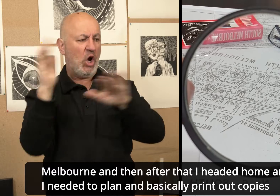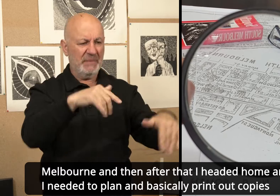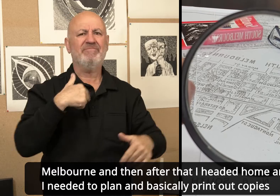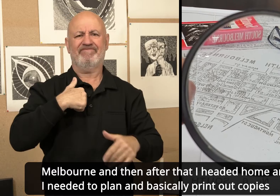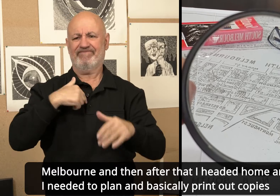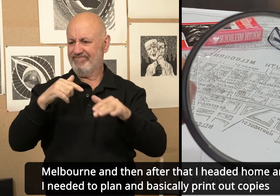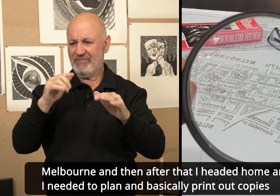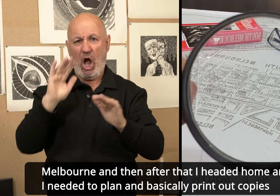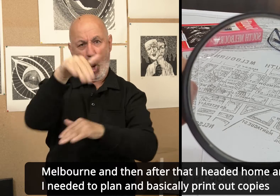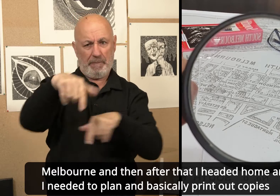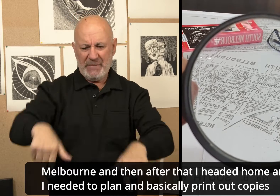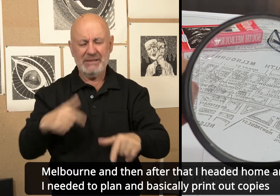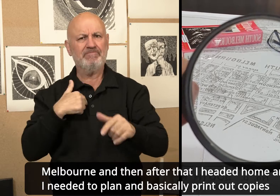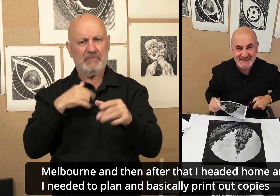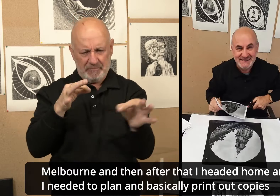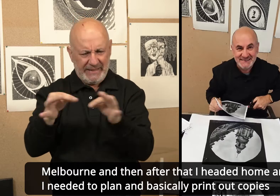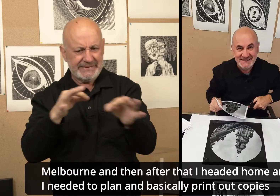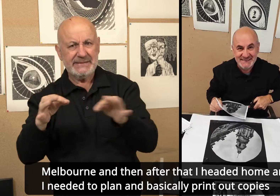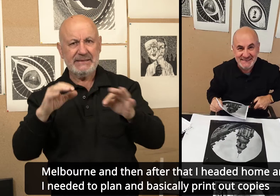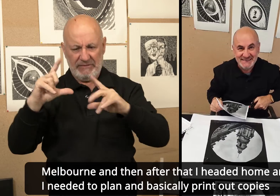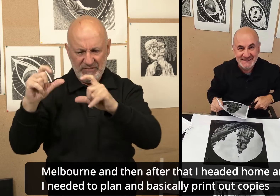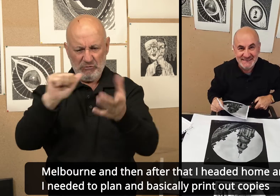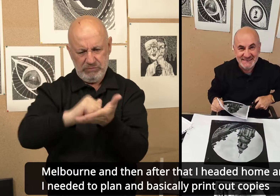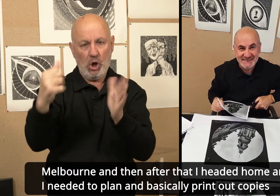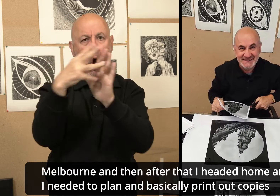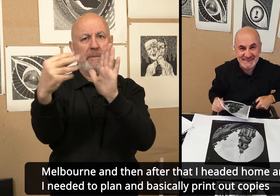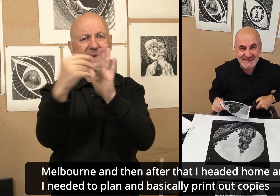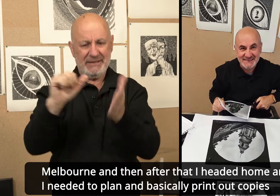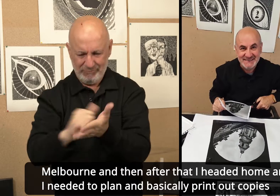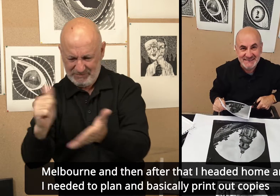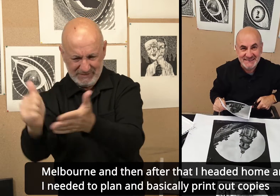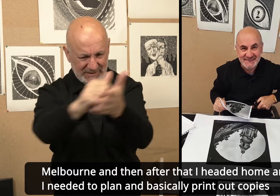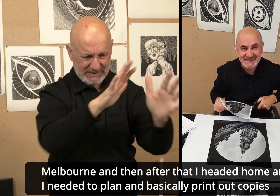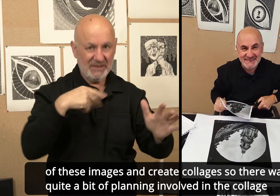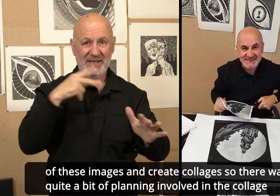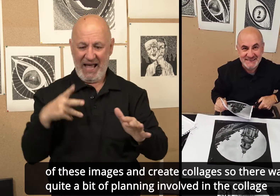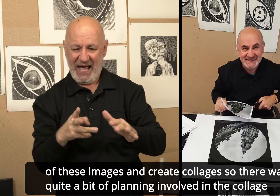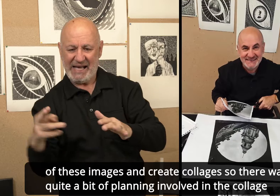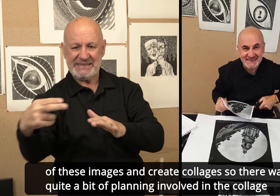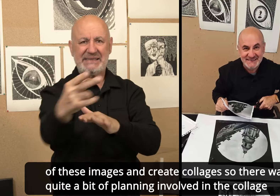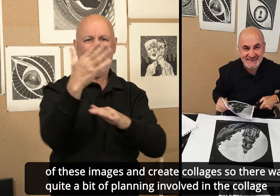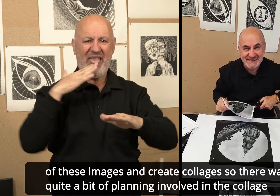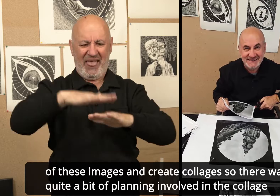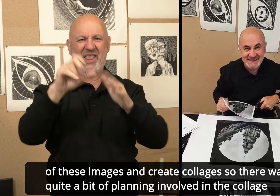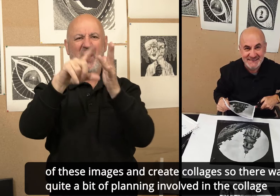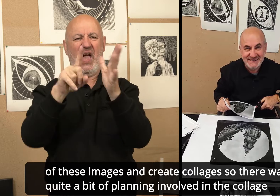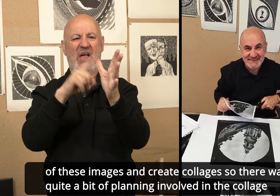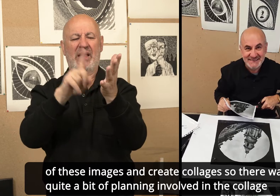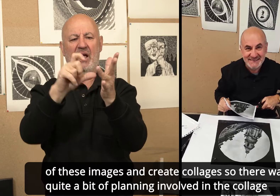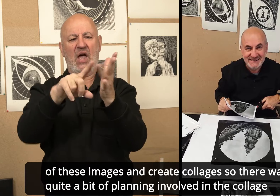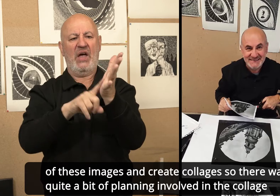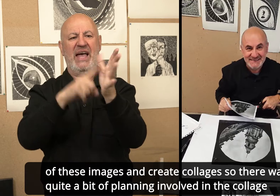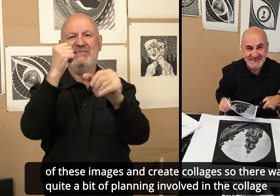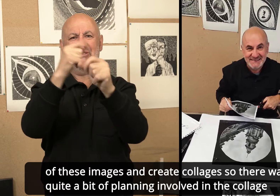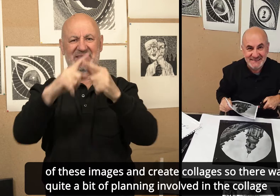then after that, I headed home and I needed to plan and basically print out copies of these images